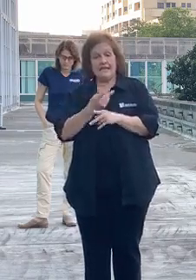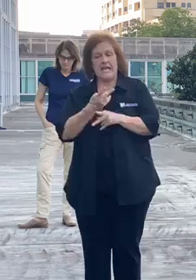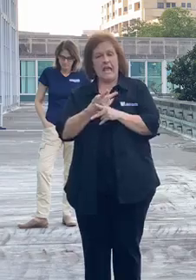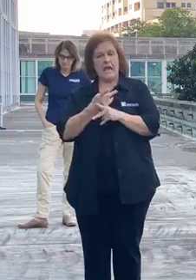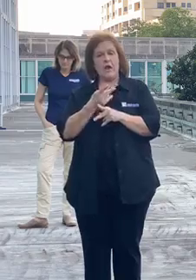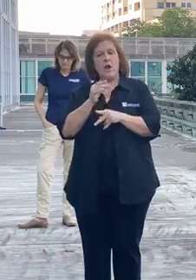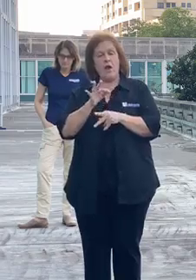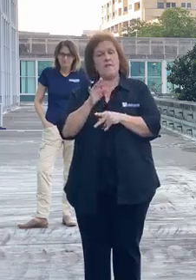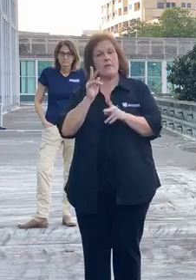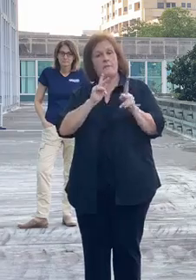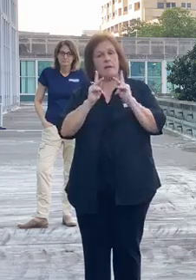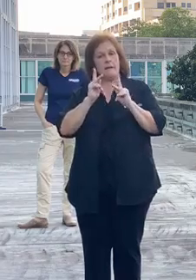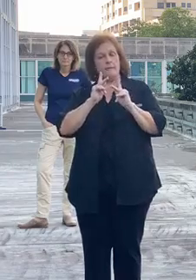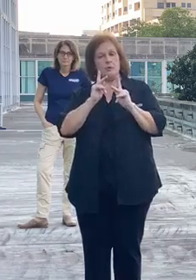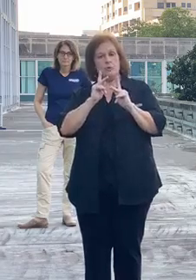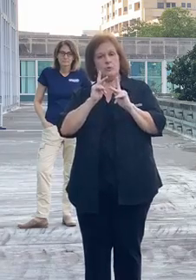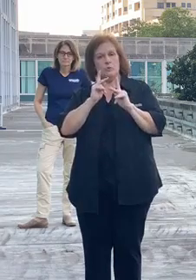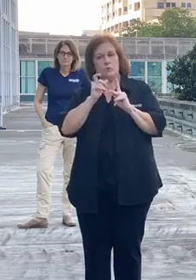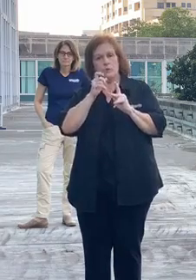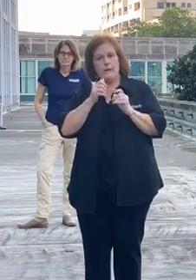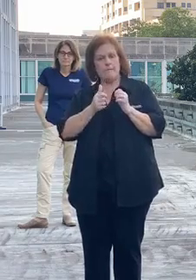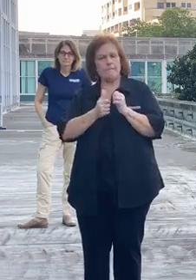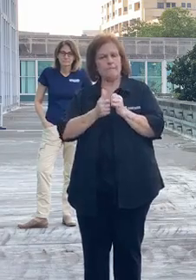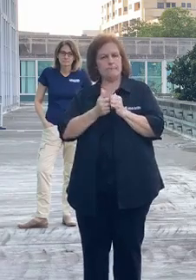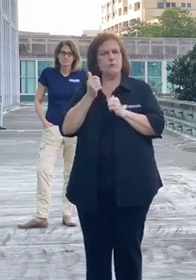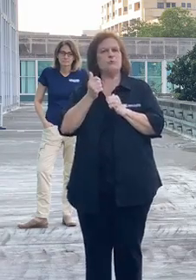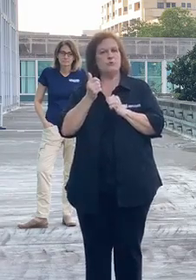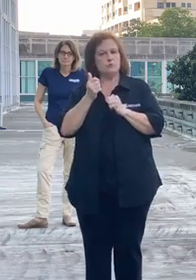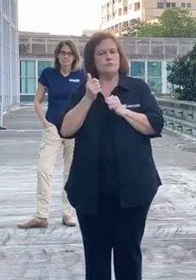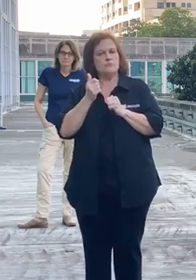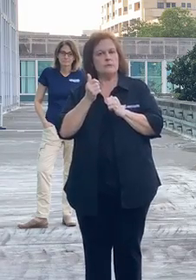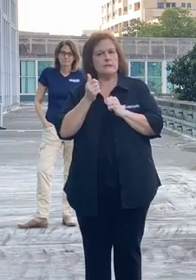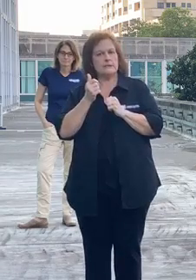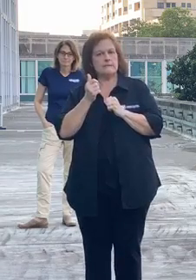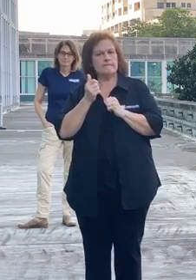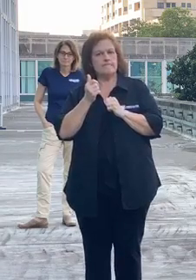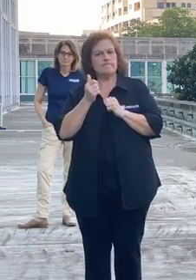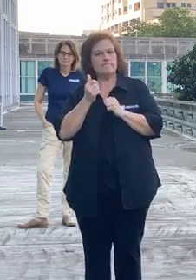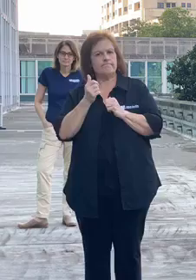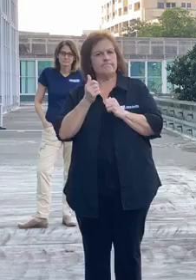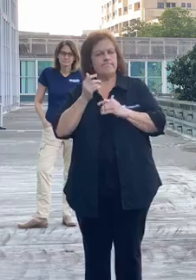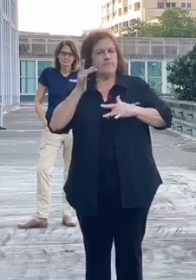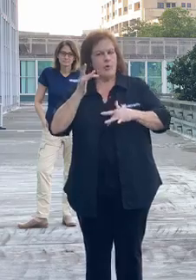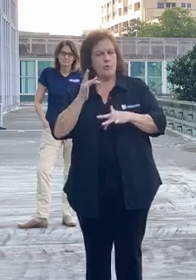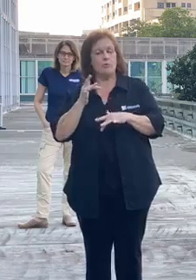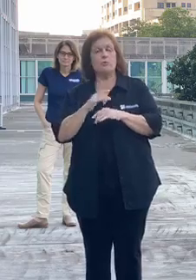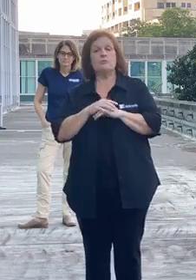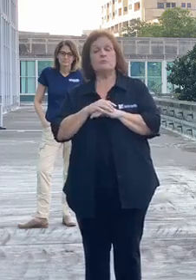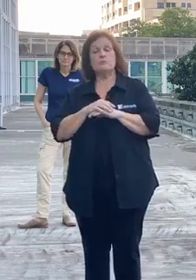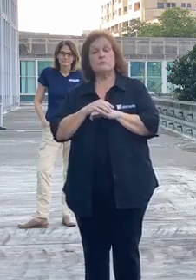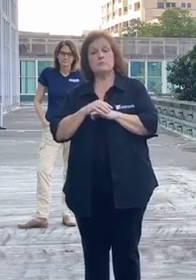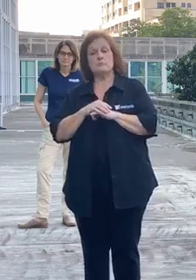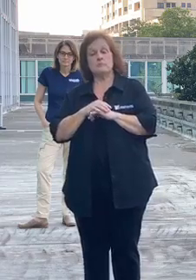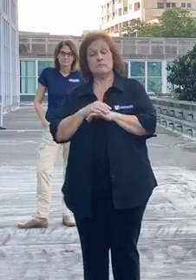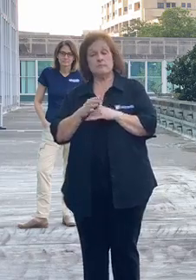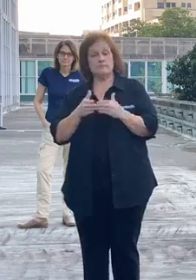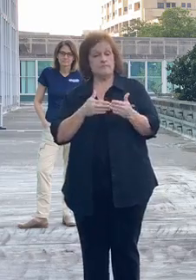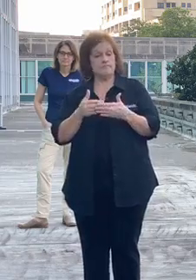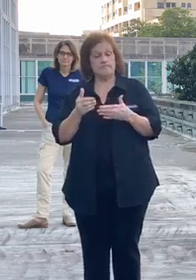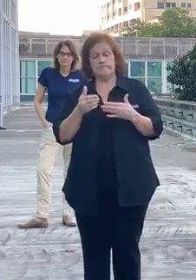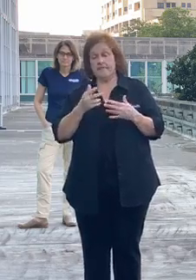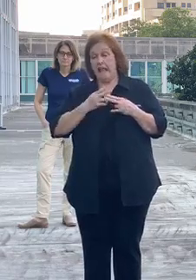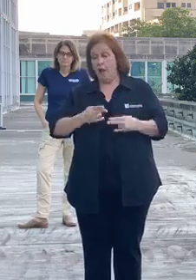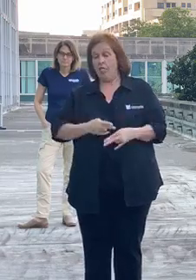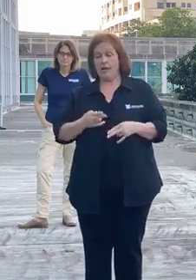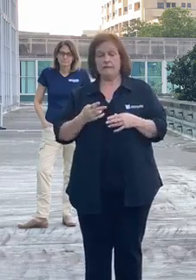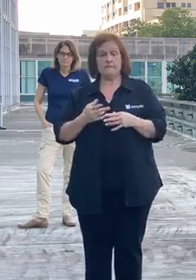most vulnerable people. You will not go wrong. And even as relates to health